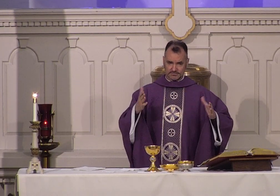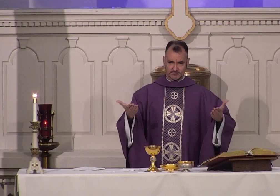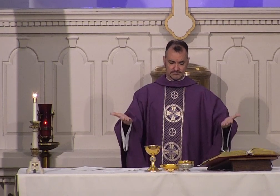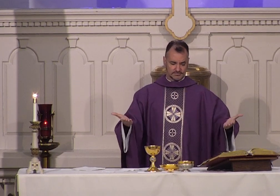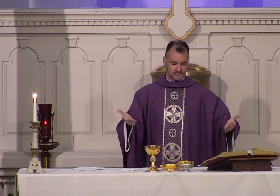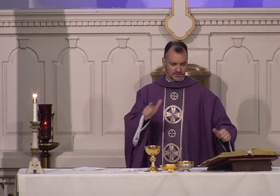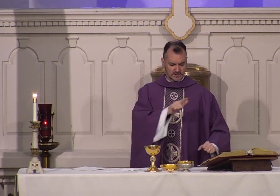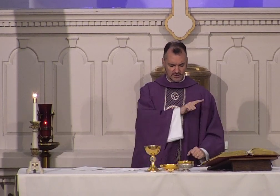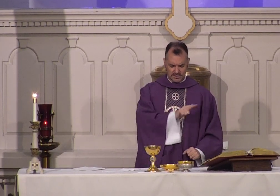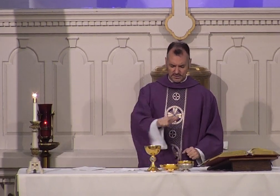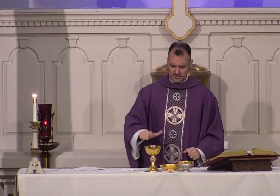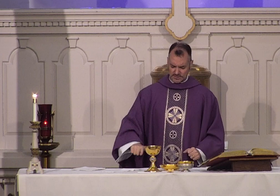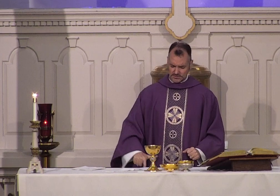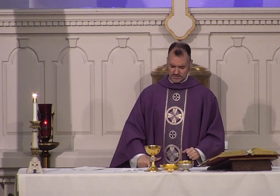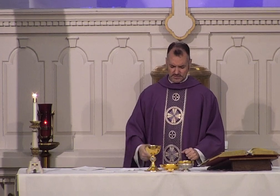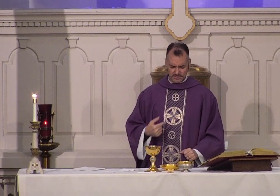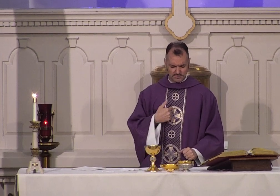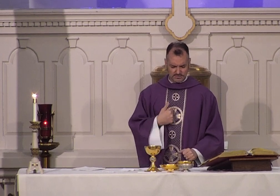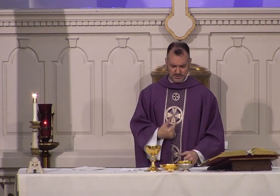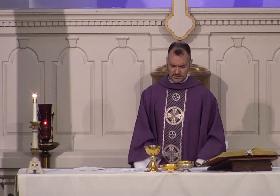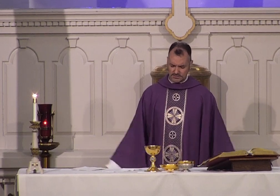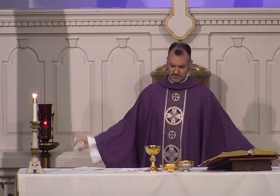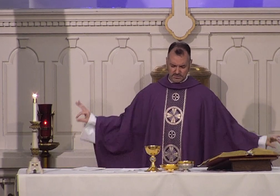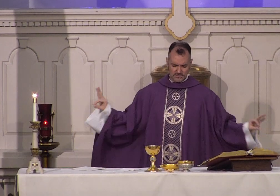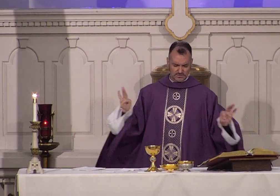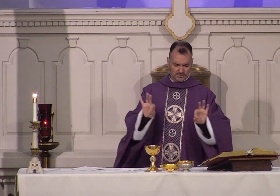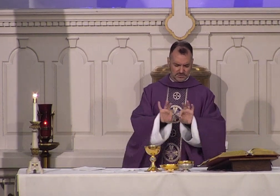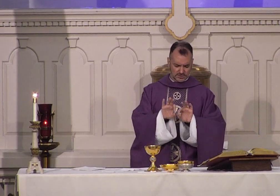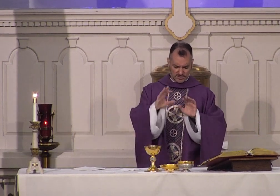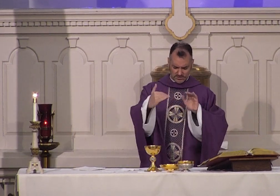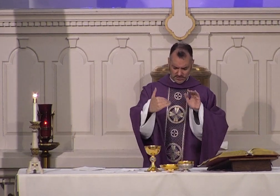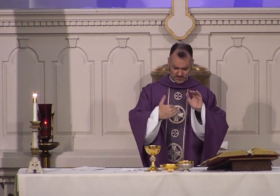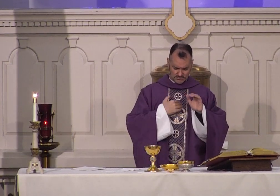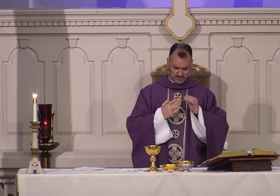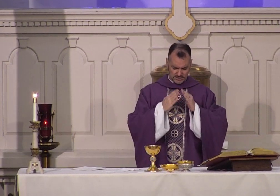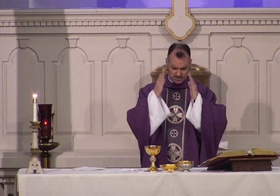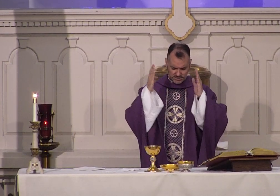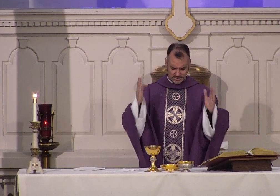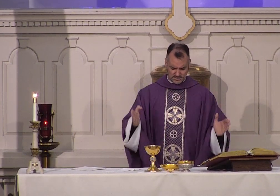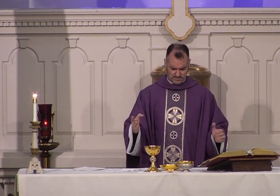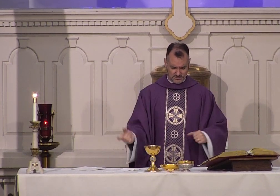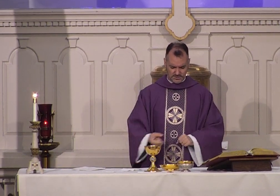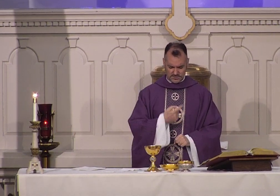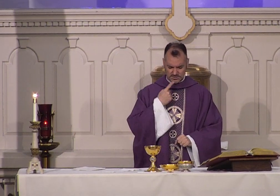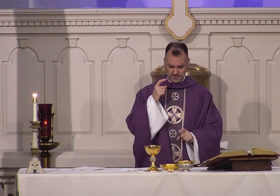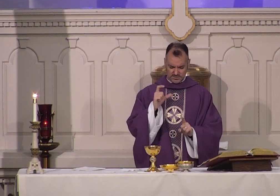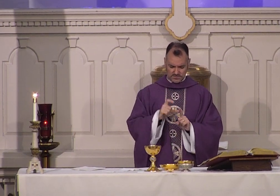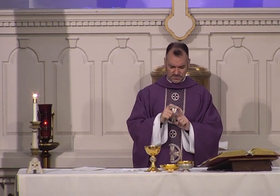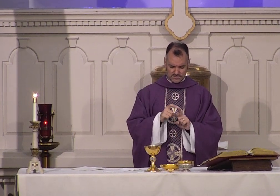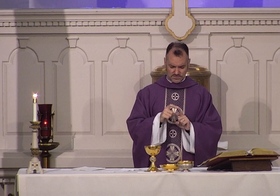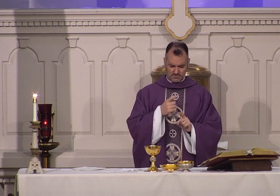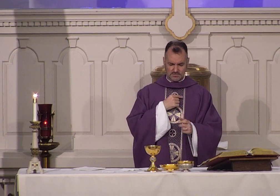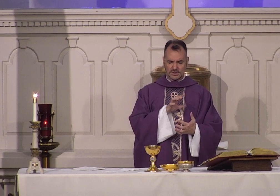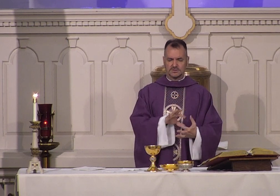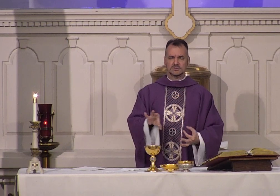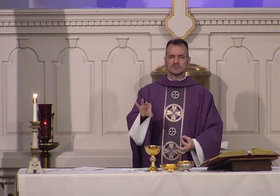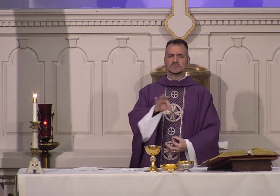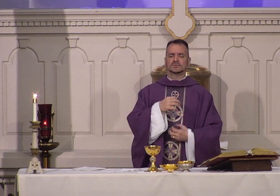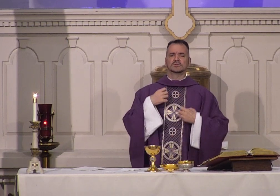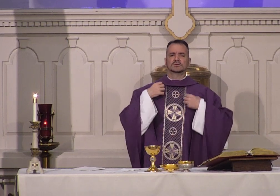Lamb. Lord, I am not worthy that you should enter under my roof, but only say the word, and my soul shall